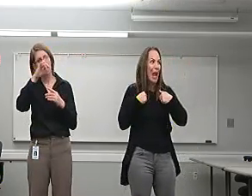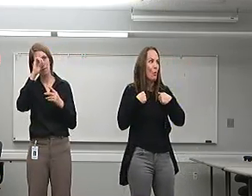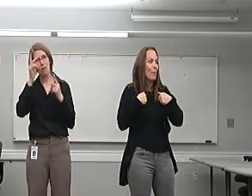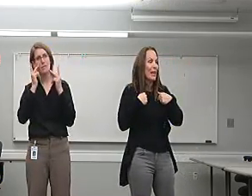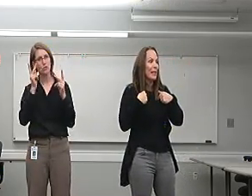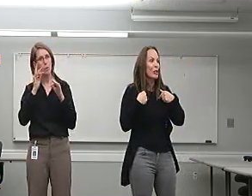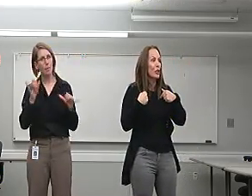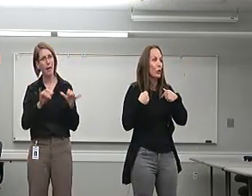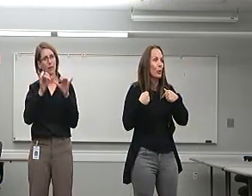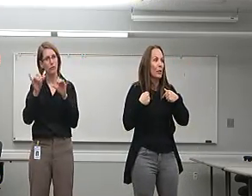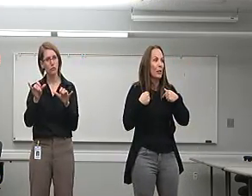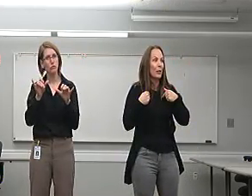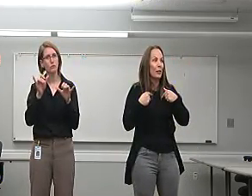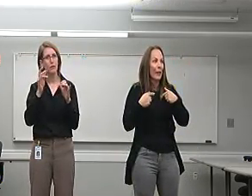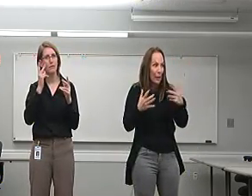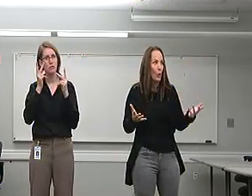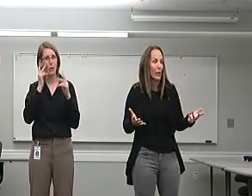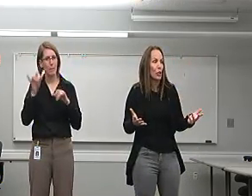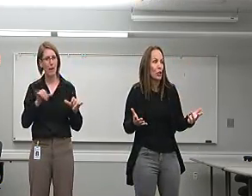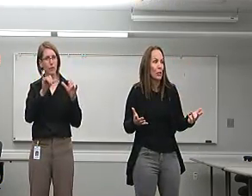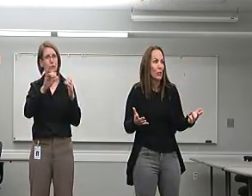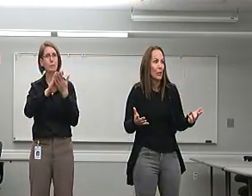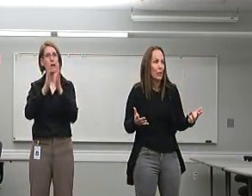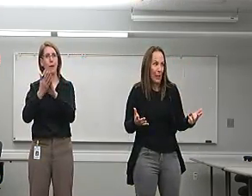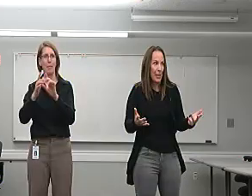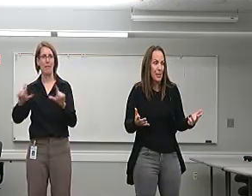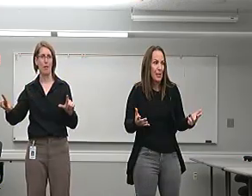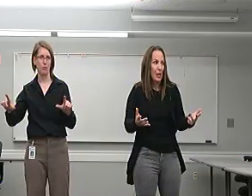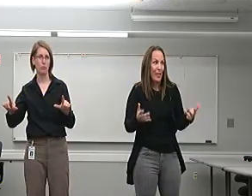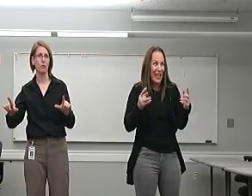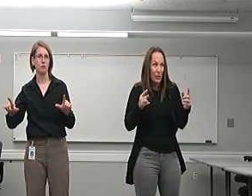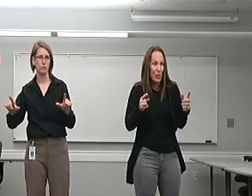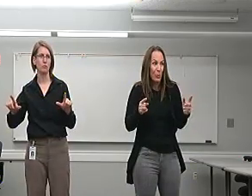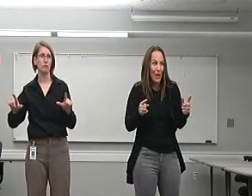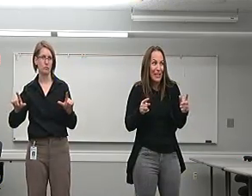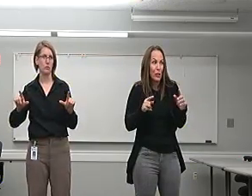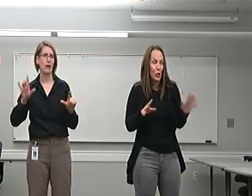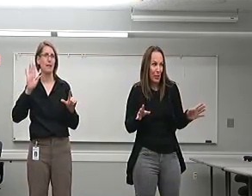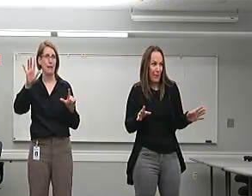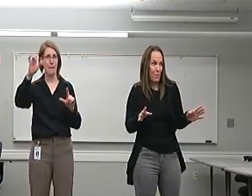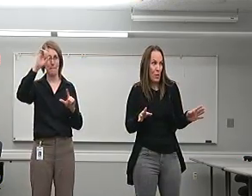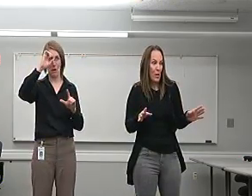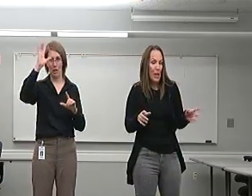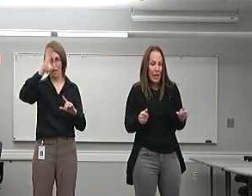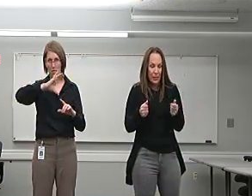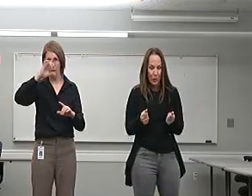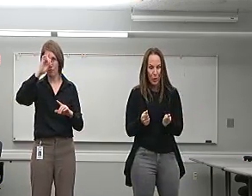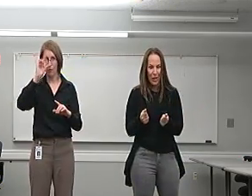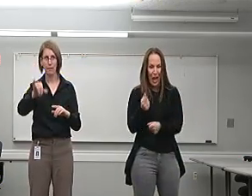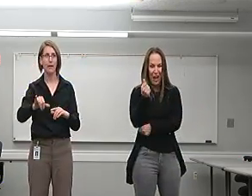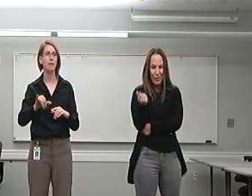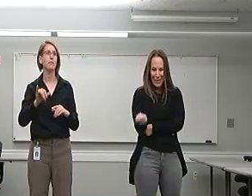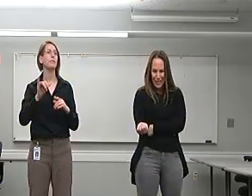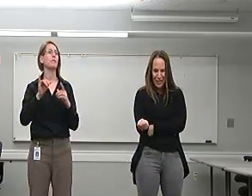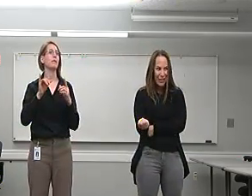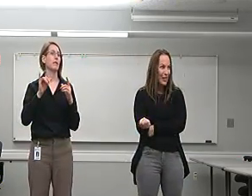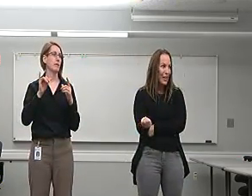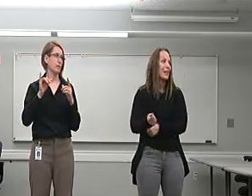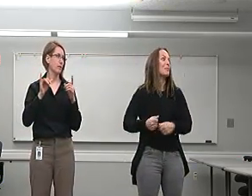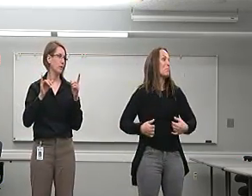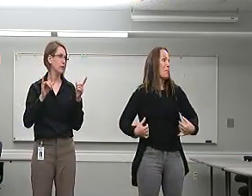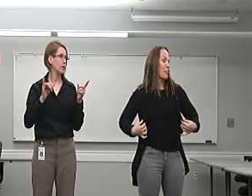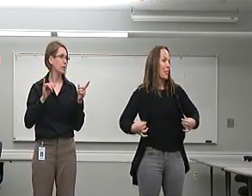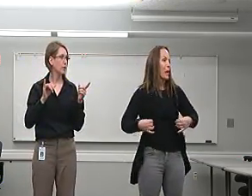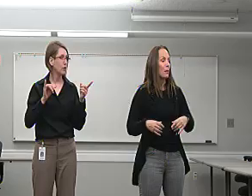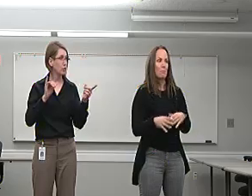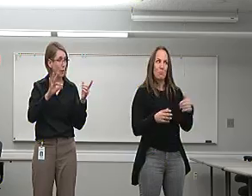into language. Okay, that's what their brain is looking for. And if you're going, how am I going to? read the book and she's turning the pages,